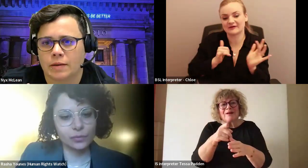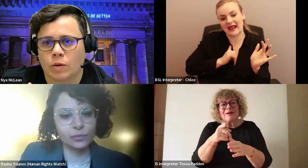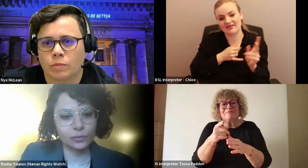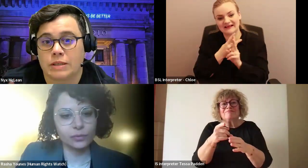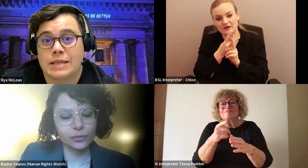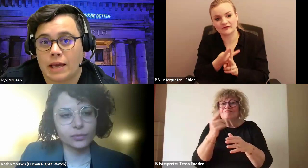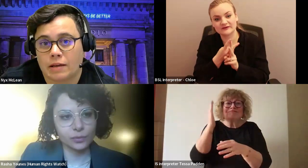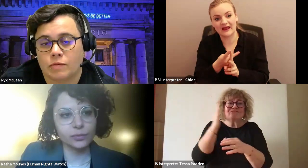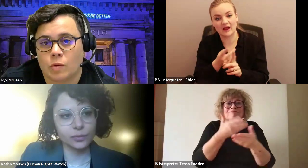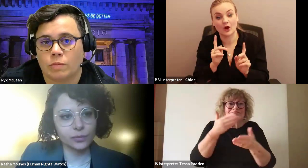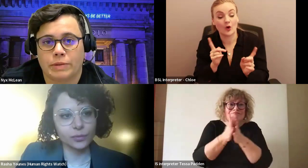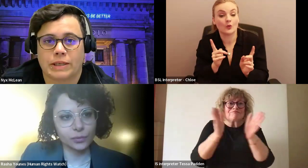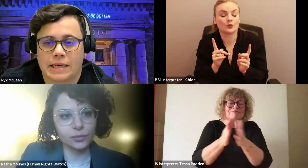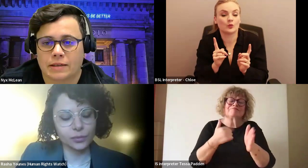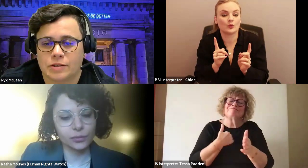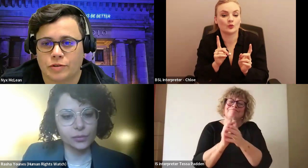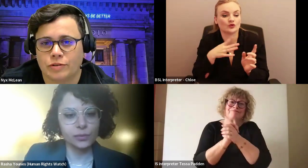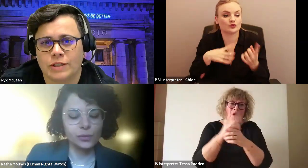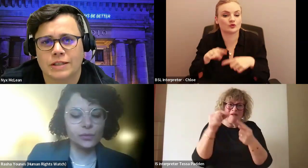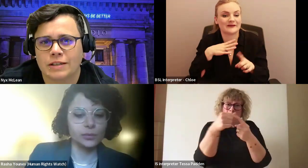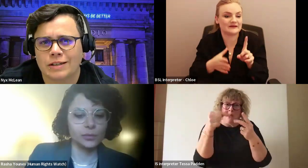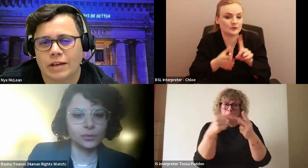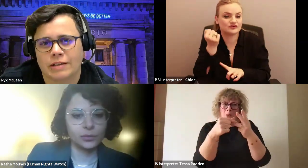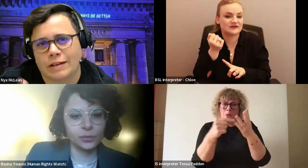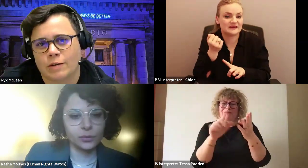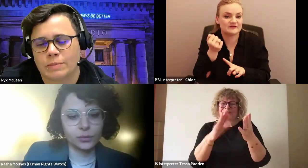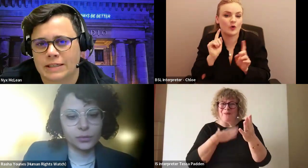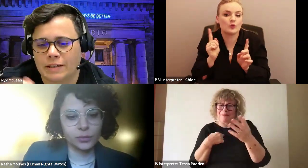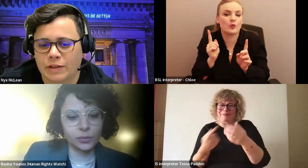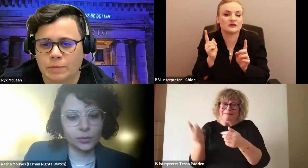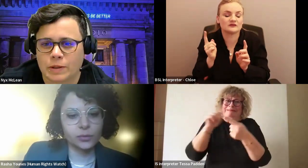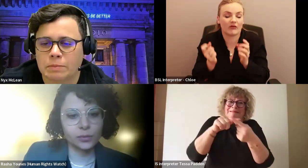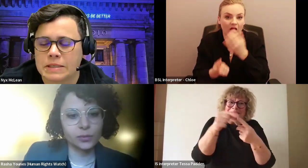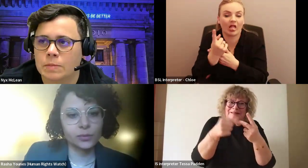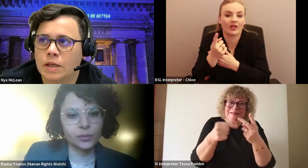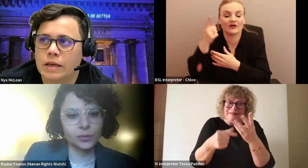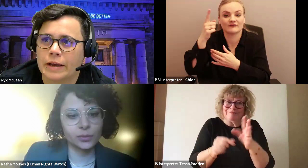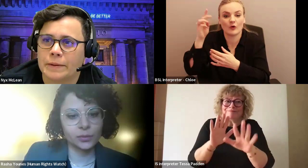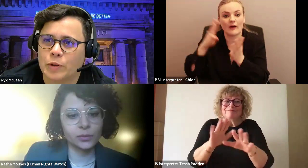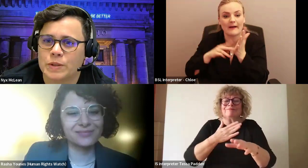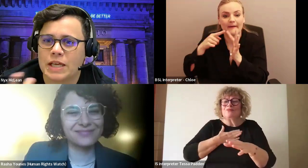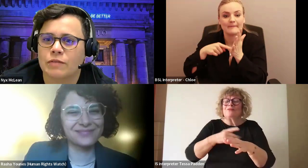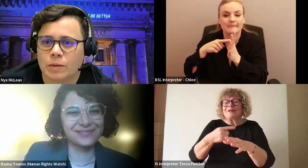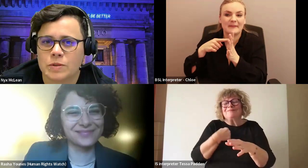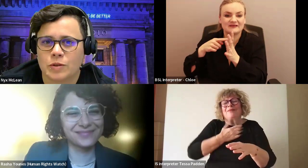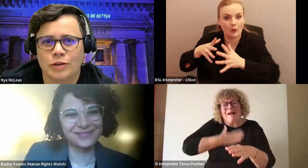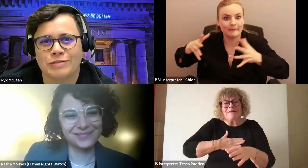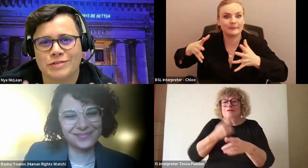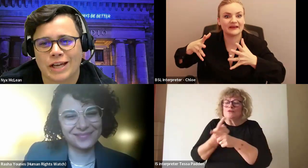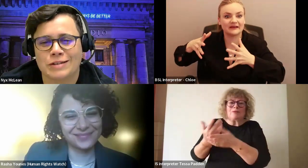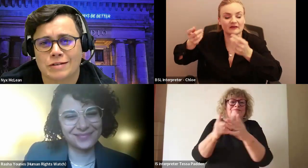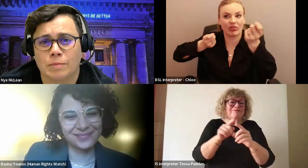and what would it take for big tech to, other than completely giving up on capitalism, what it would take for them